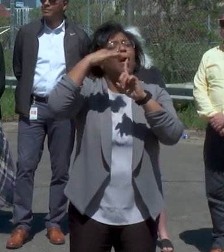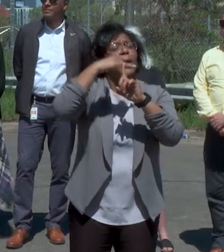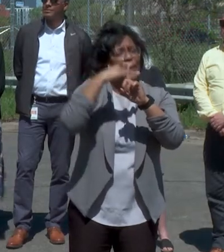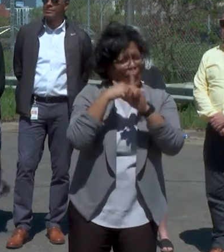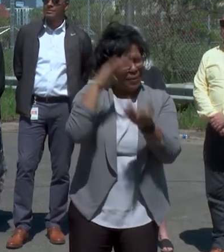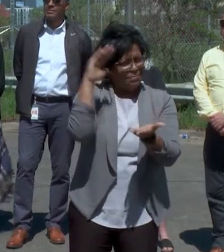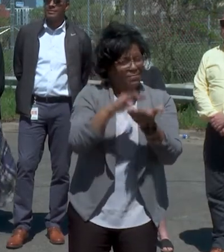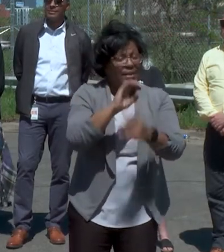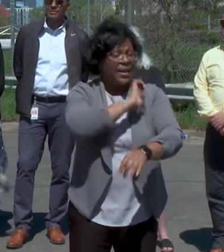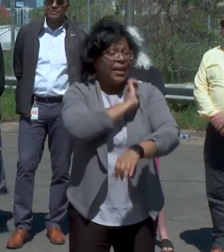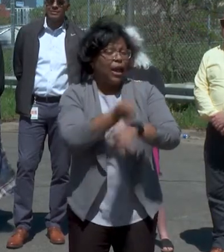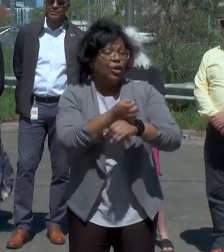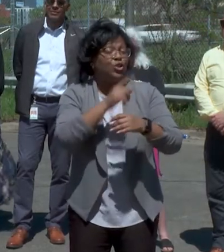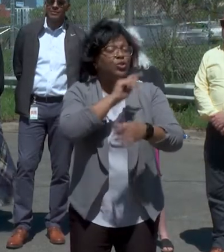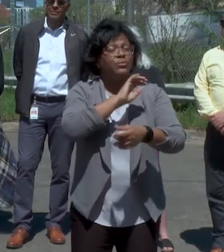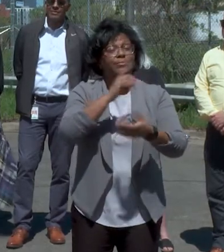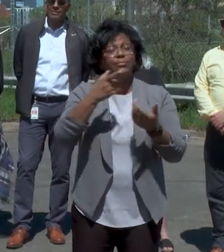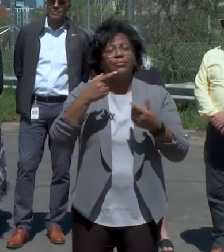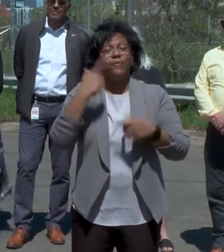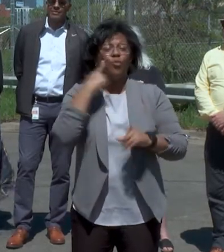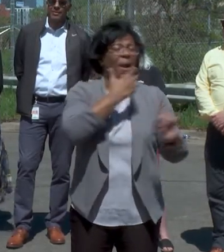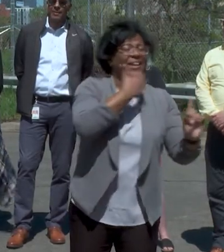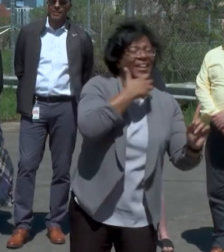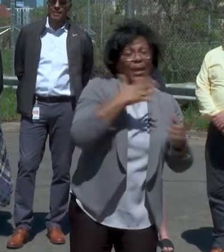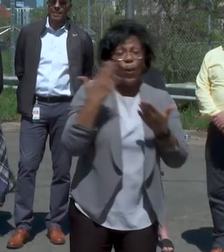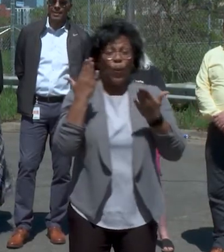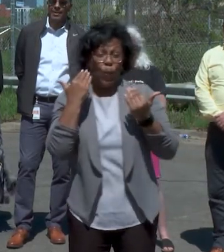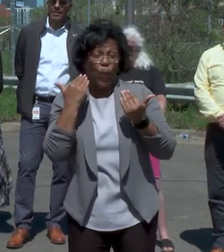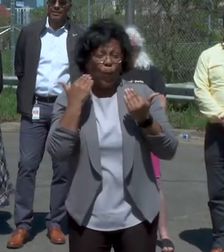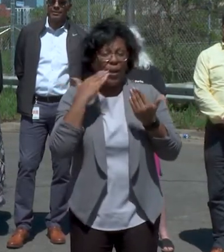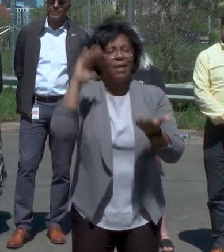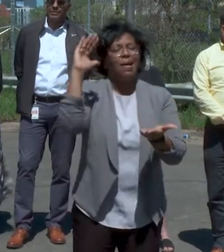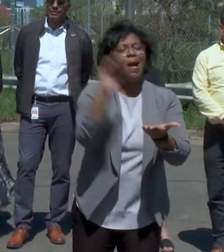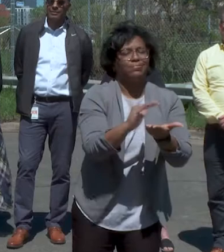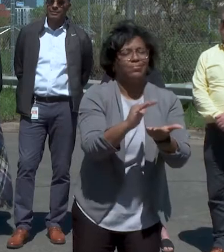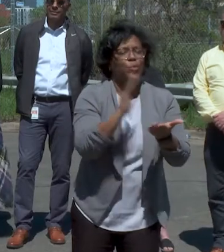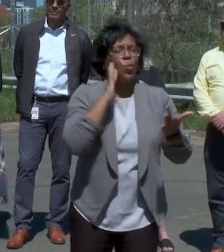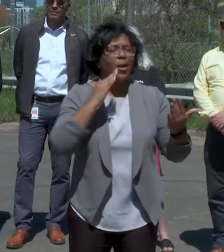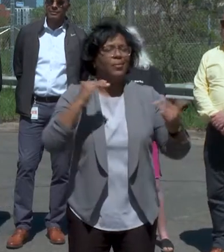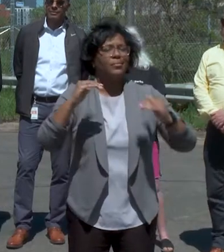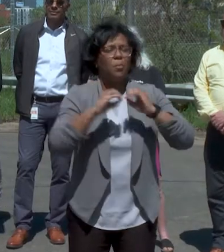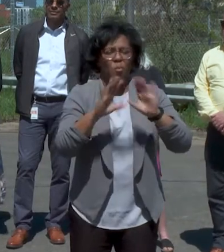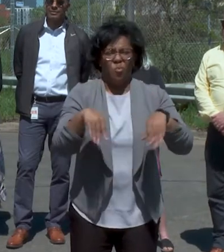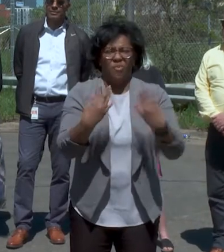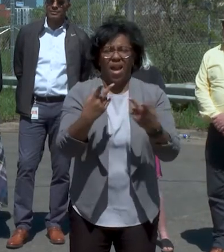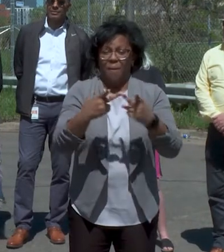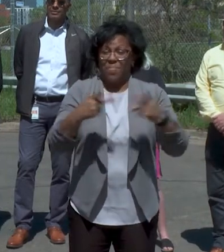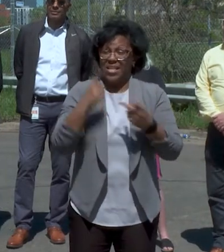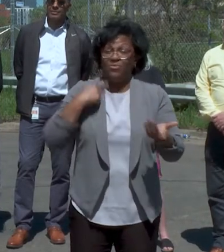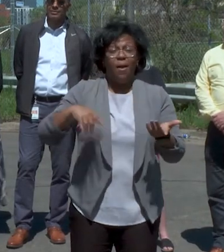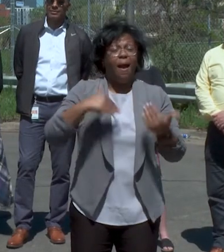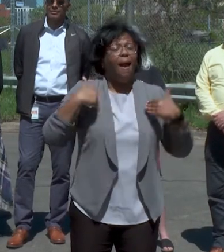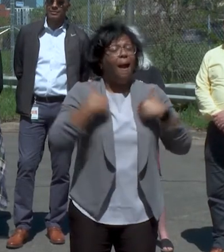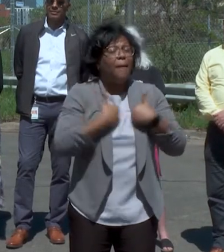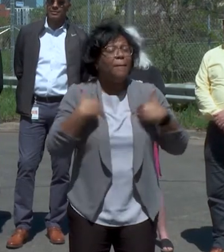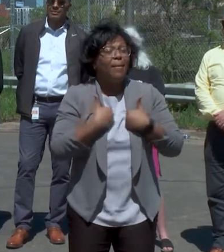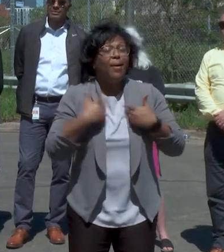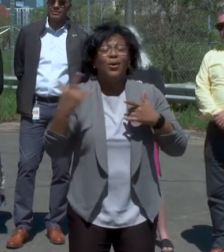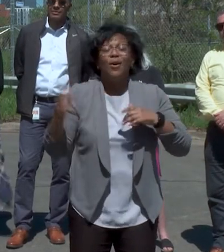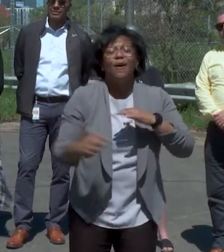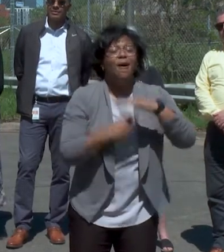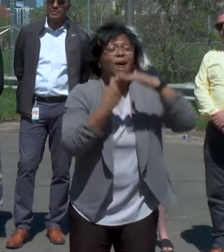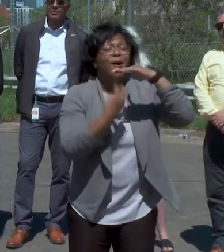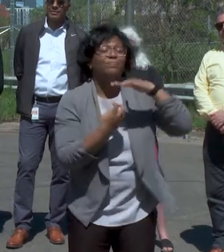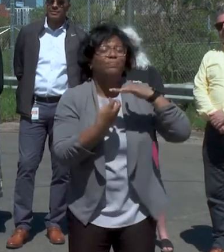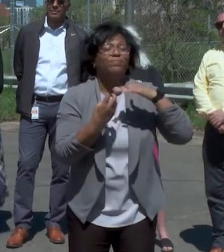and cooling costs, and they provide wildlife and pollinator habitat. Our urban tree canopy must